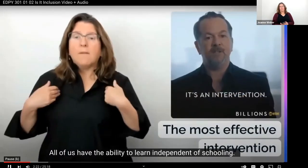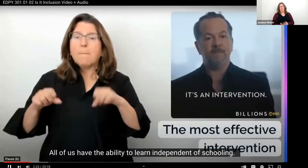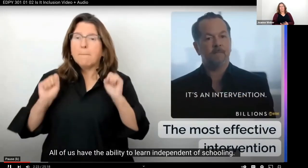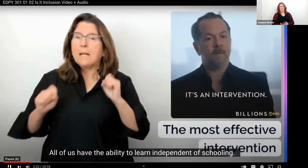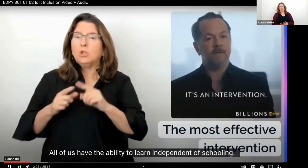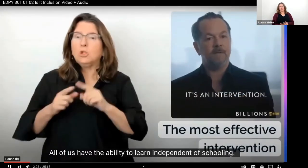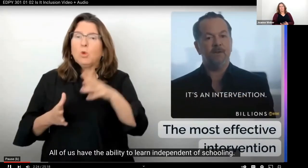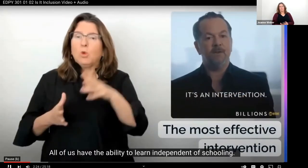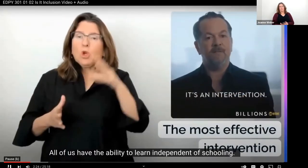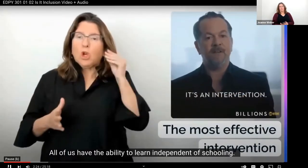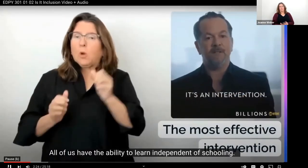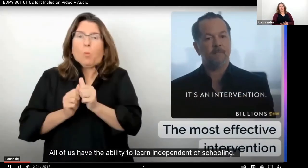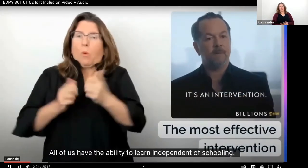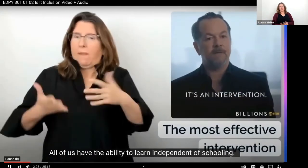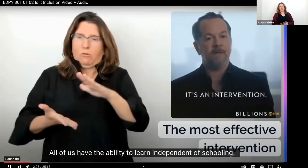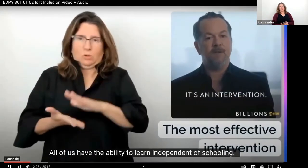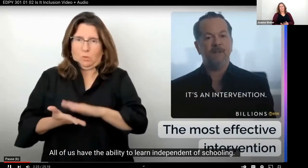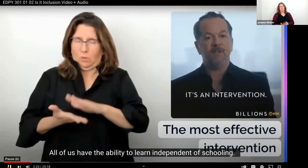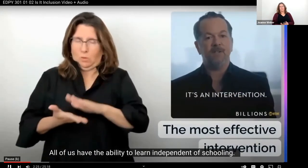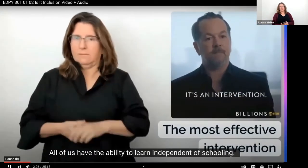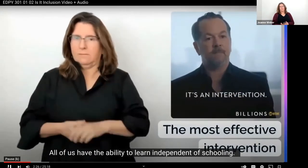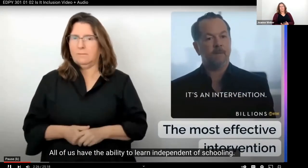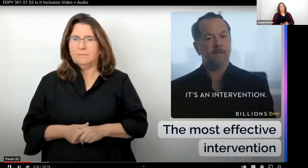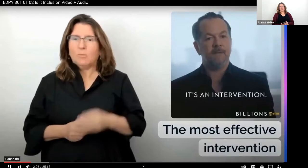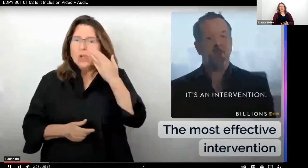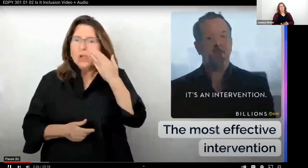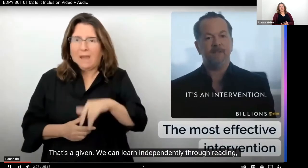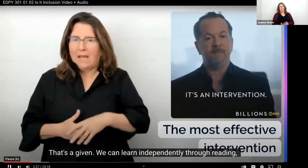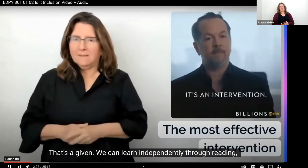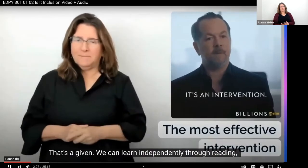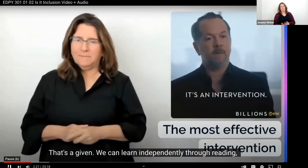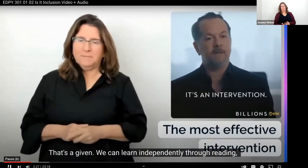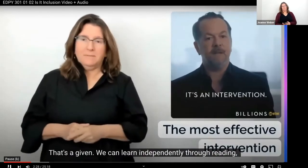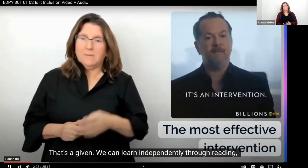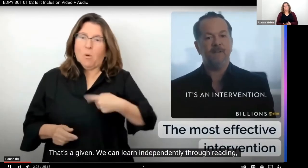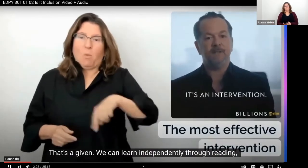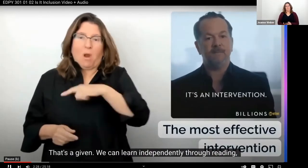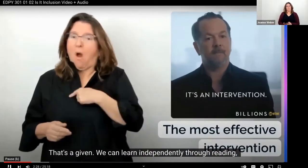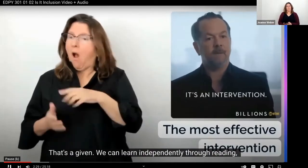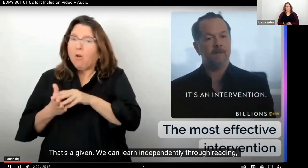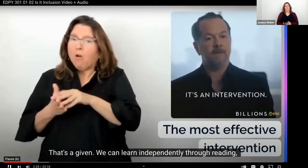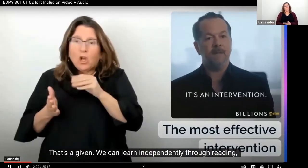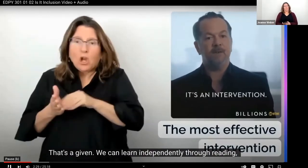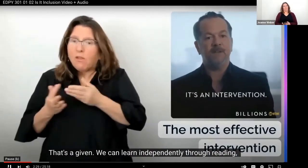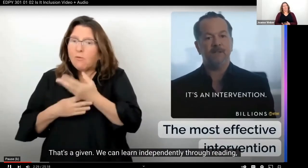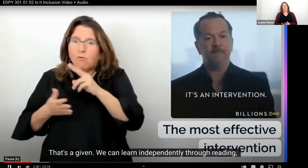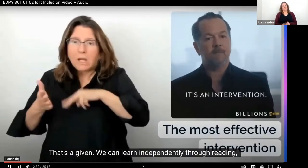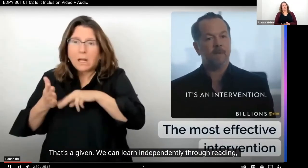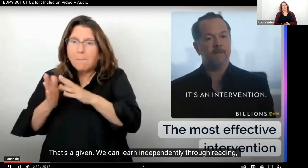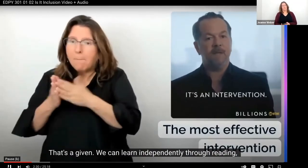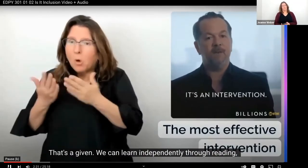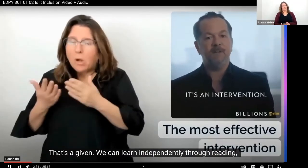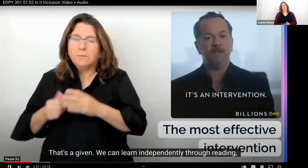All of us have the ability to learn independent of schooling. That's a given. We can learn